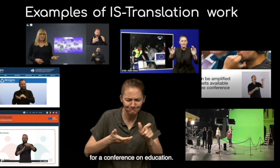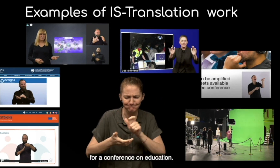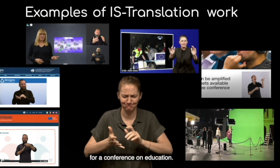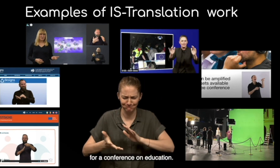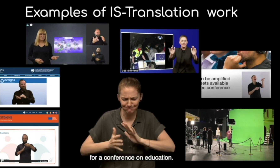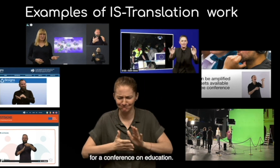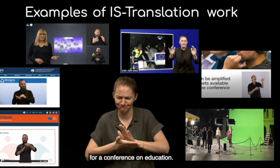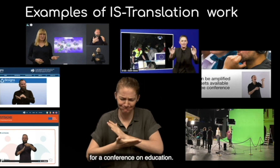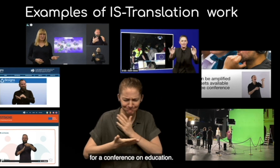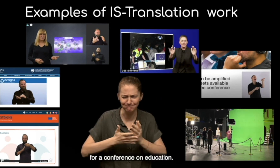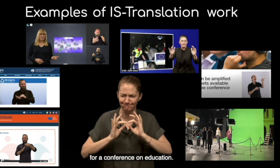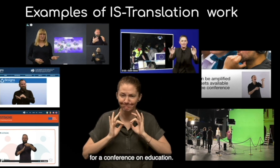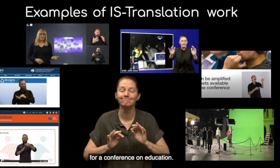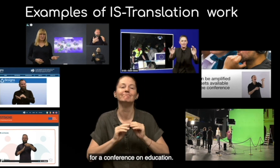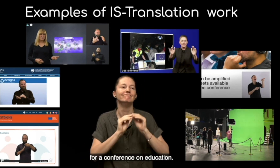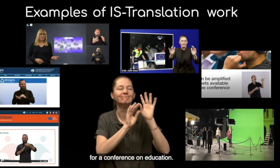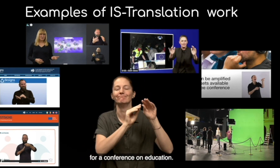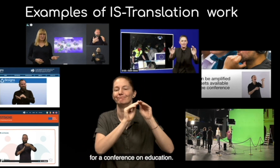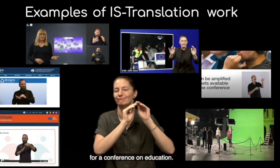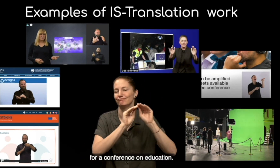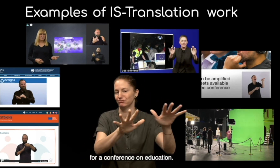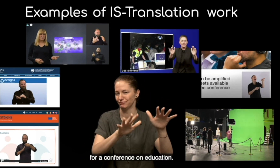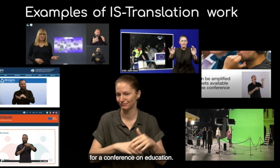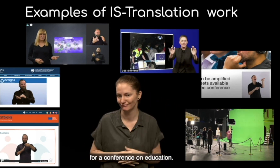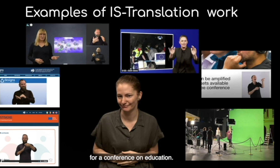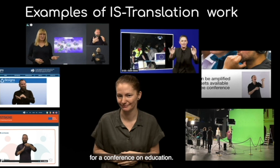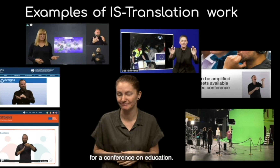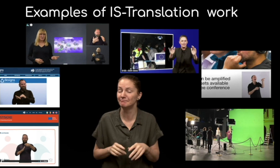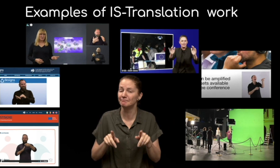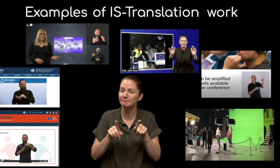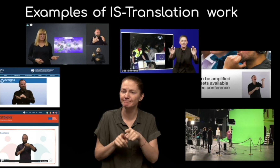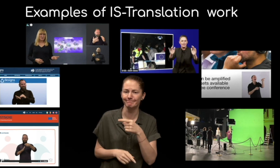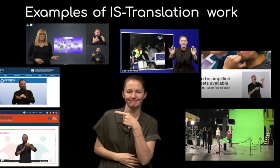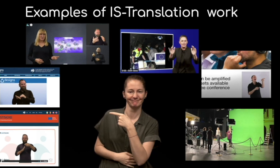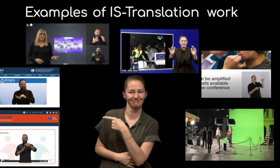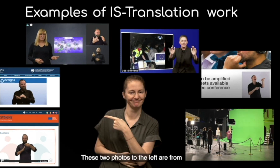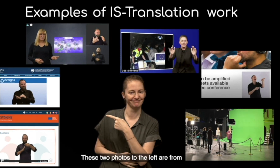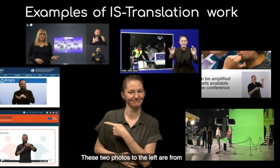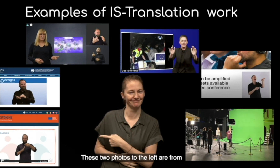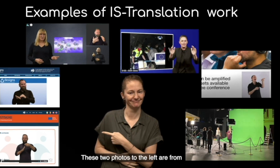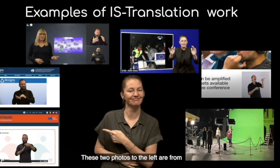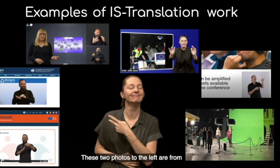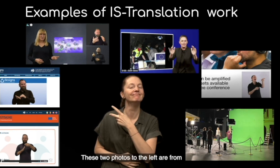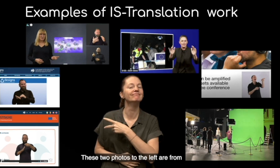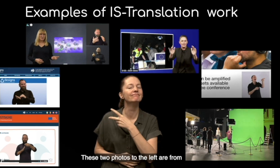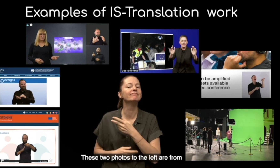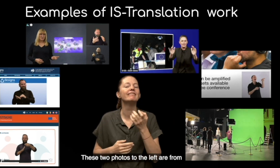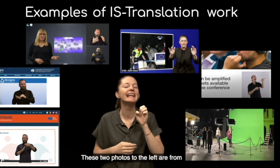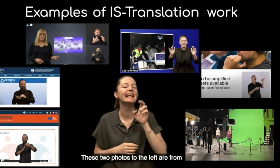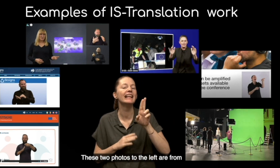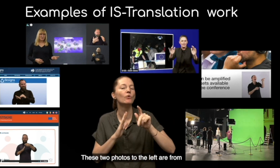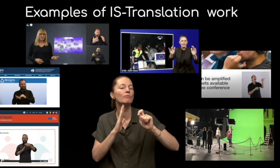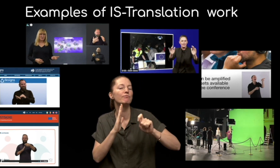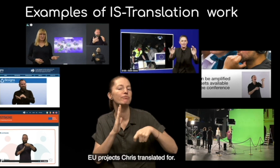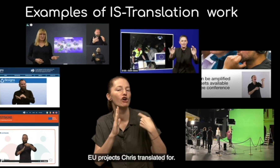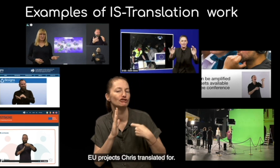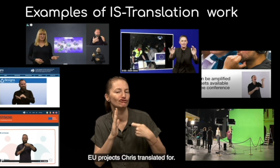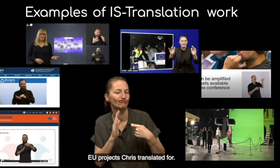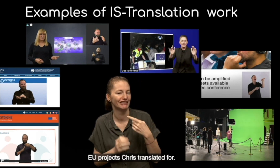In these two photos, on the left, are from EU projects Chris translated for. Above me here, you see